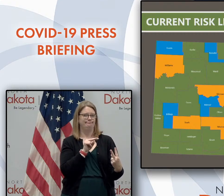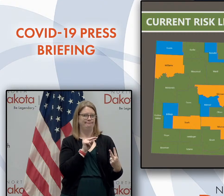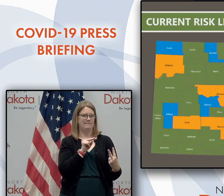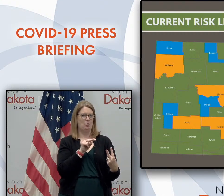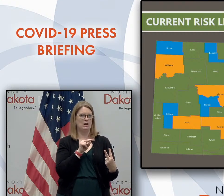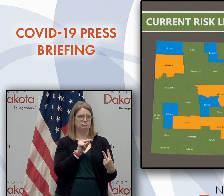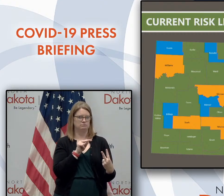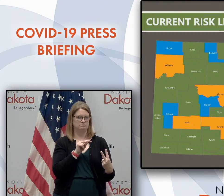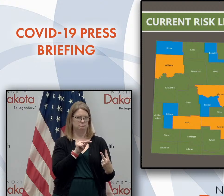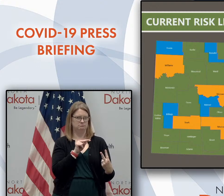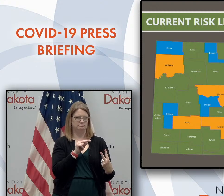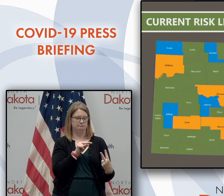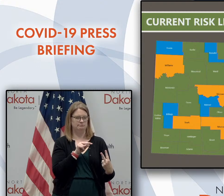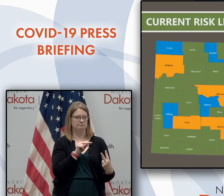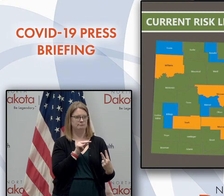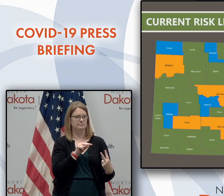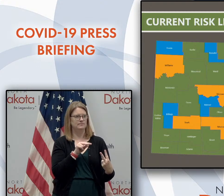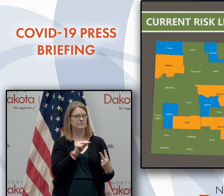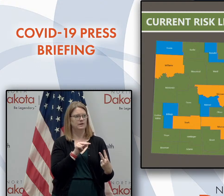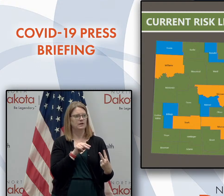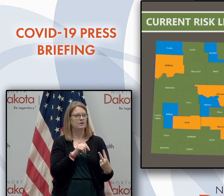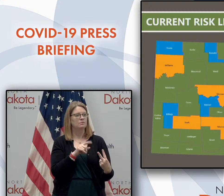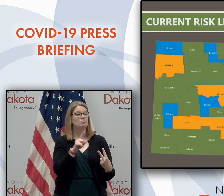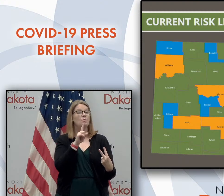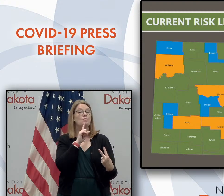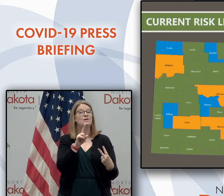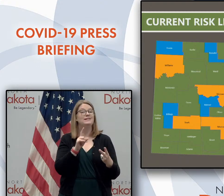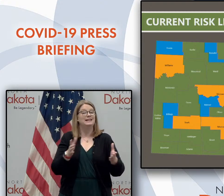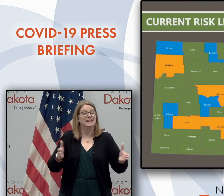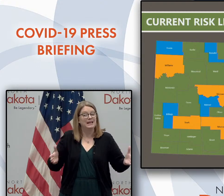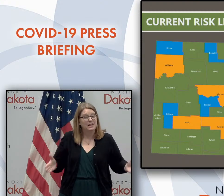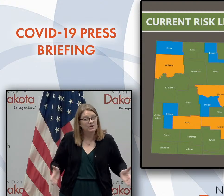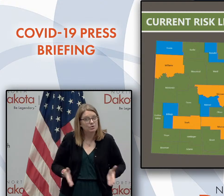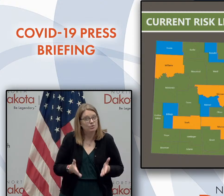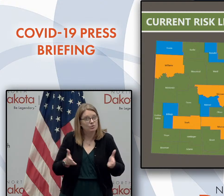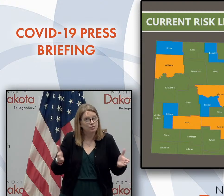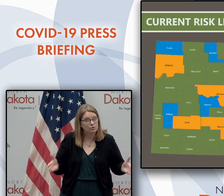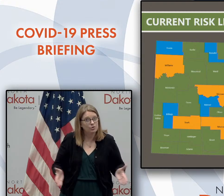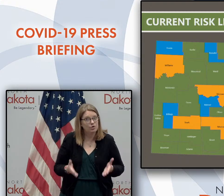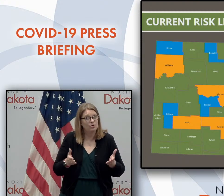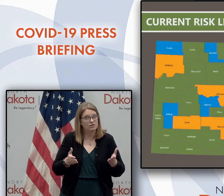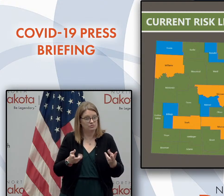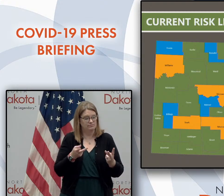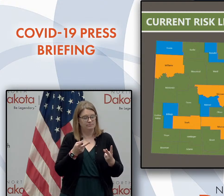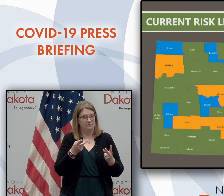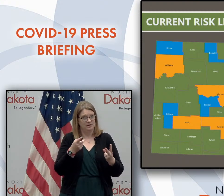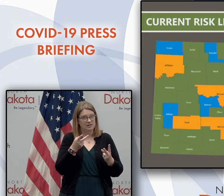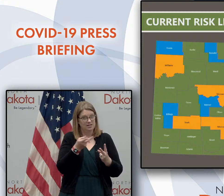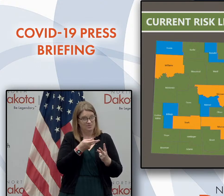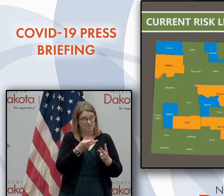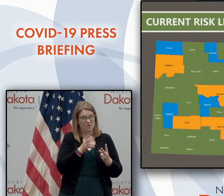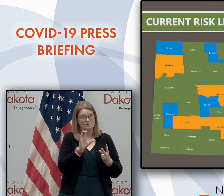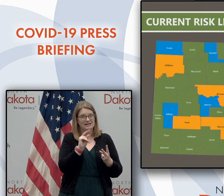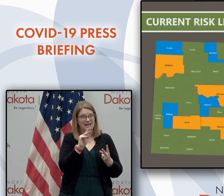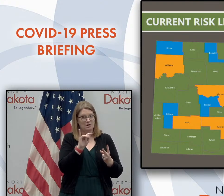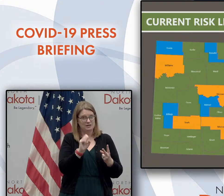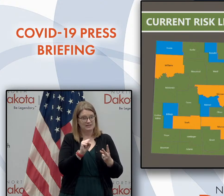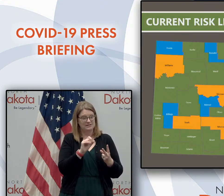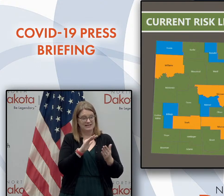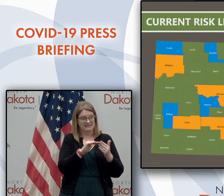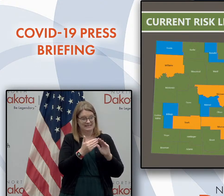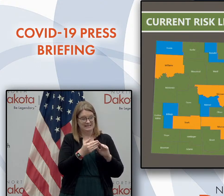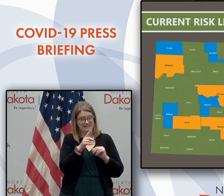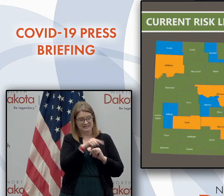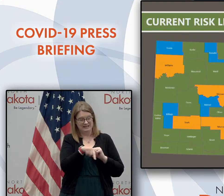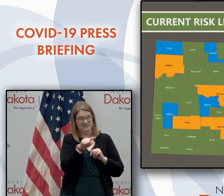eye on it. We're going to strongly encourage those counties and the cities within them, and